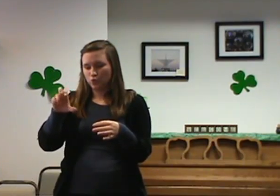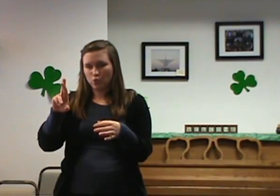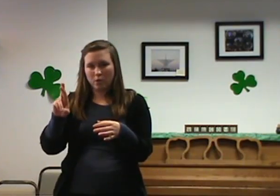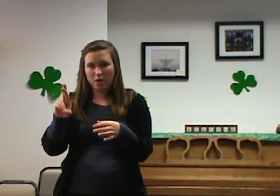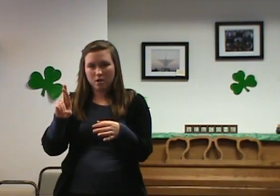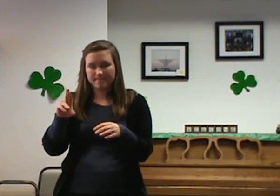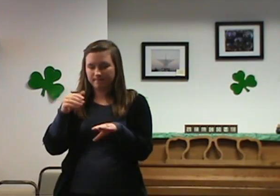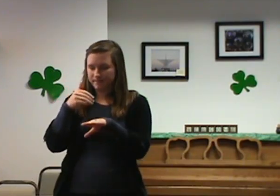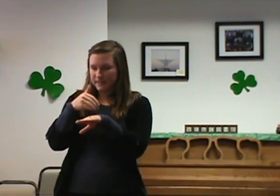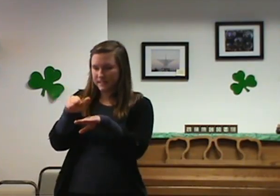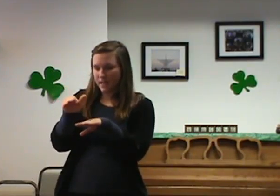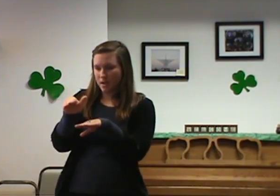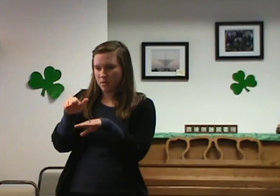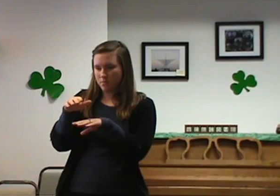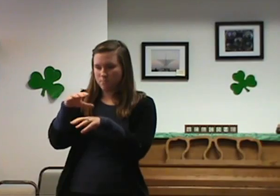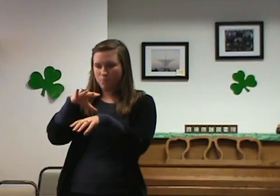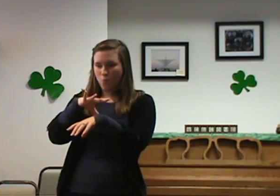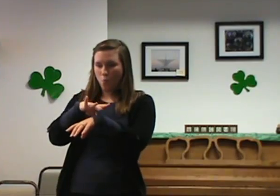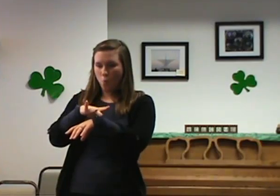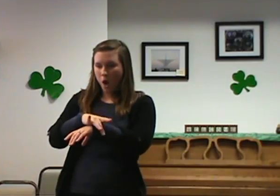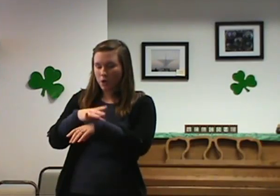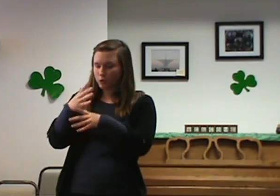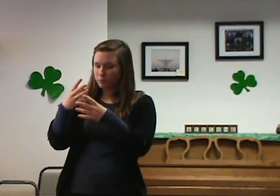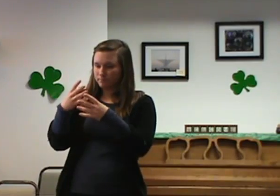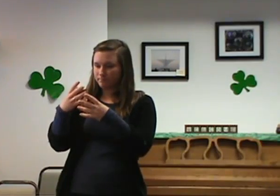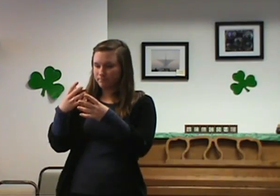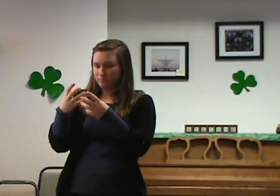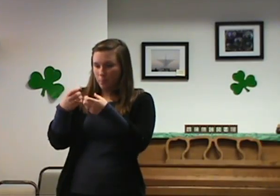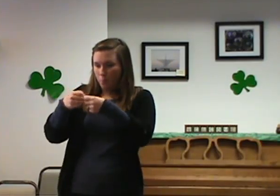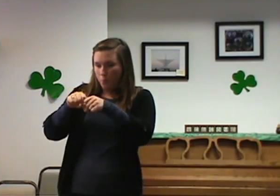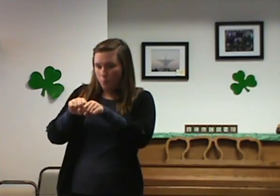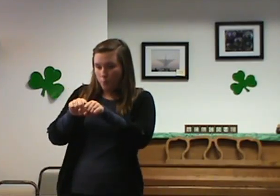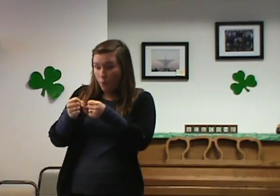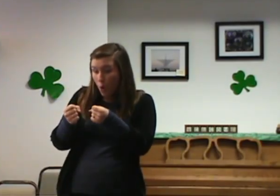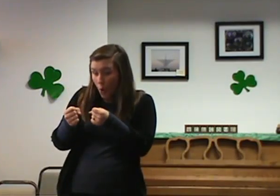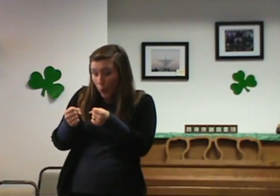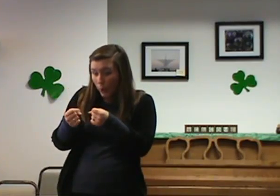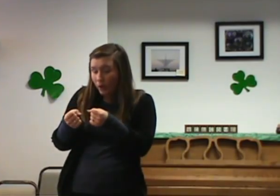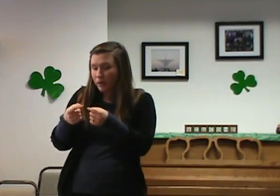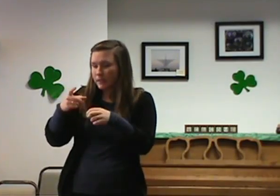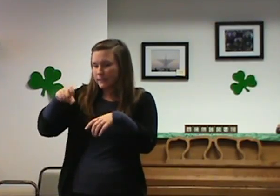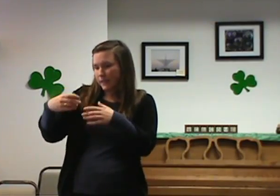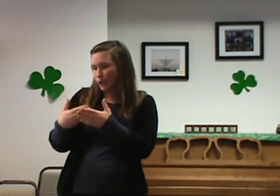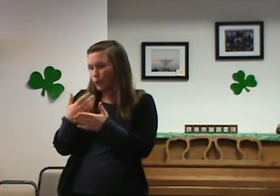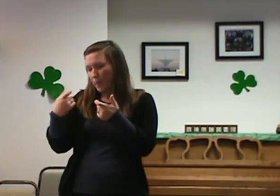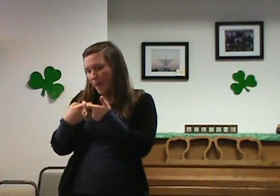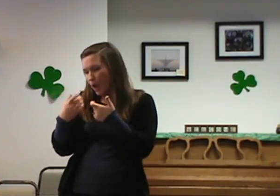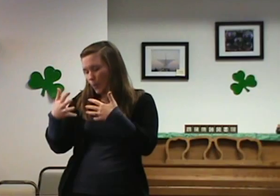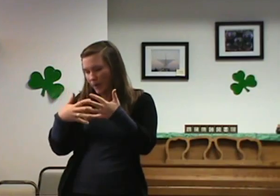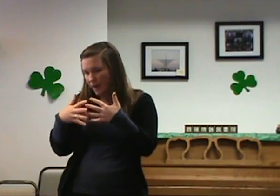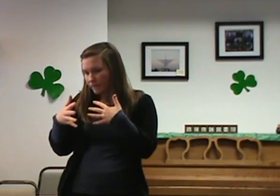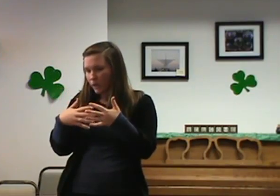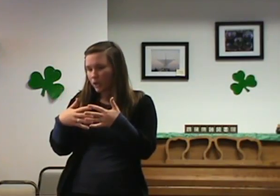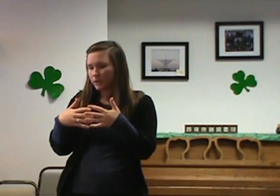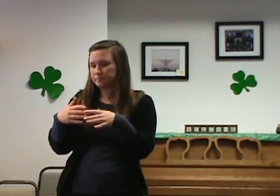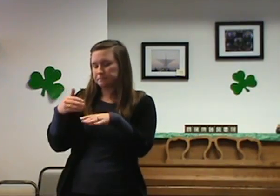said, I don't wanna ruin these by putting the wrong battery in it. And so she sat down with them, and that's when I worked